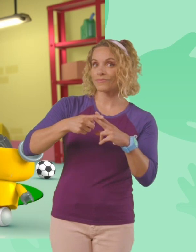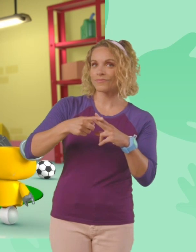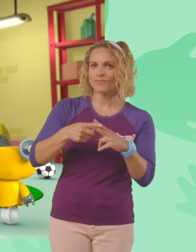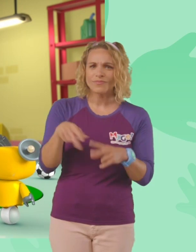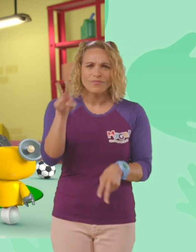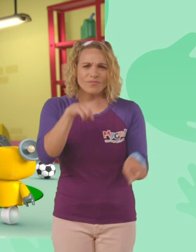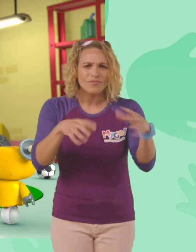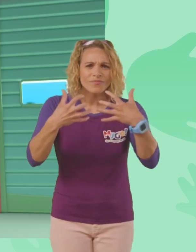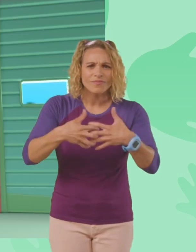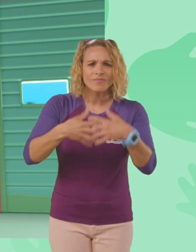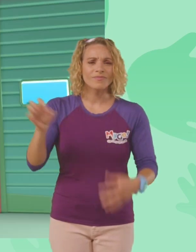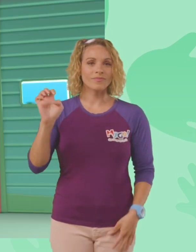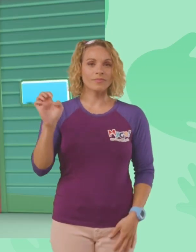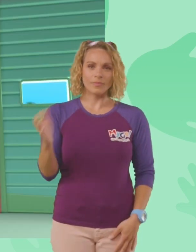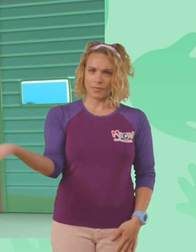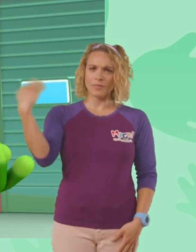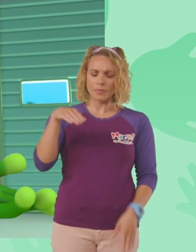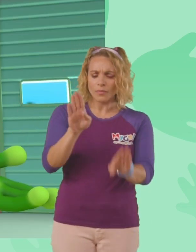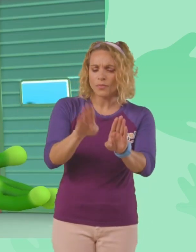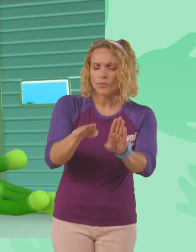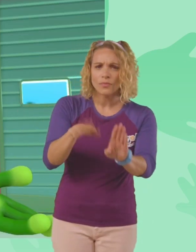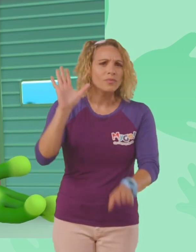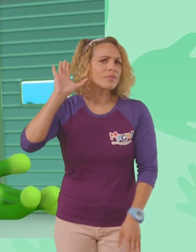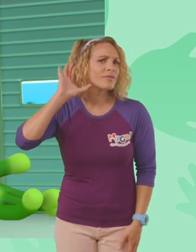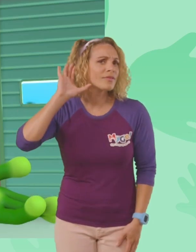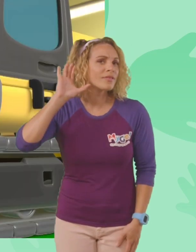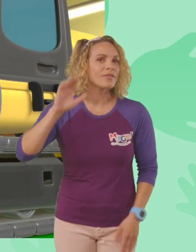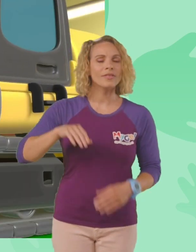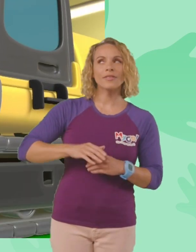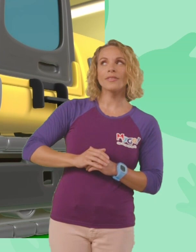checking your engine, Eric. Let's have a nice loud rev.